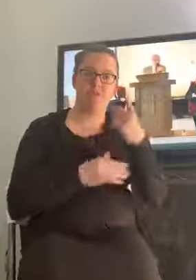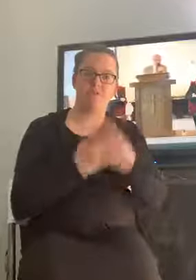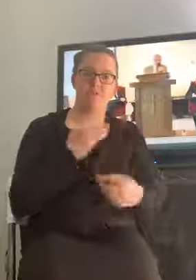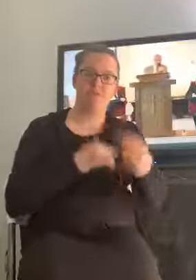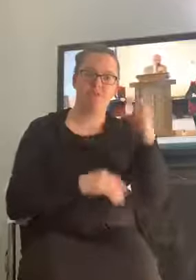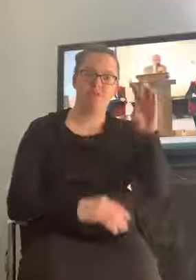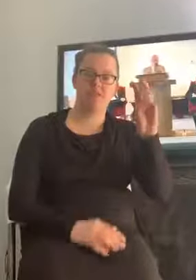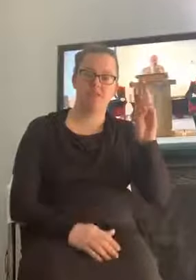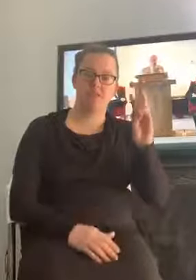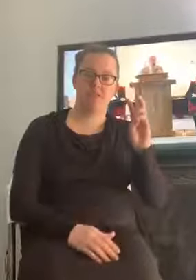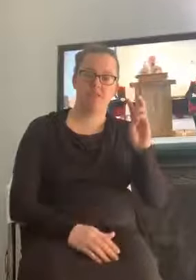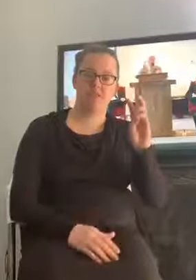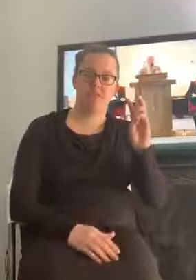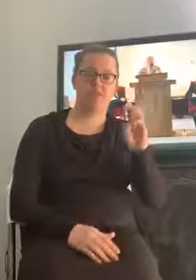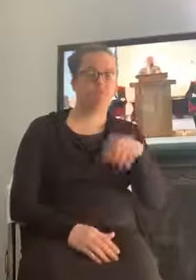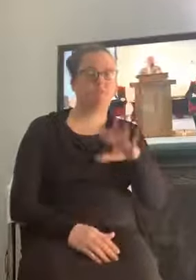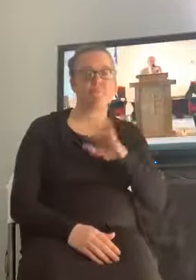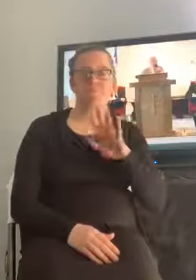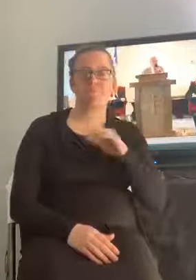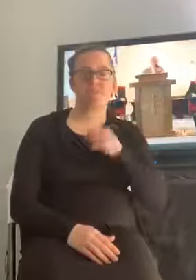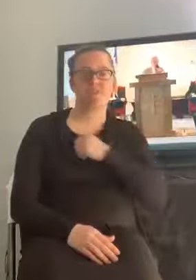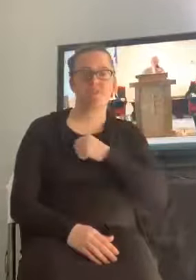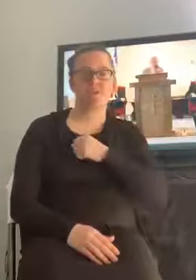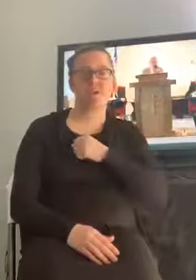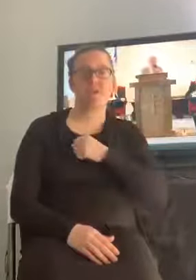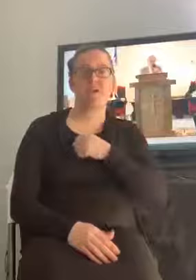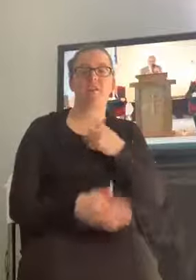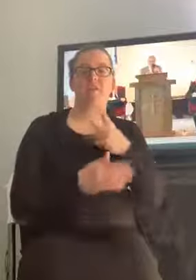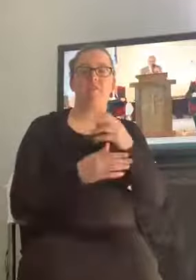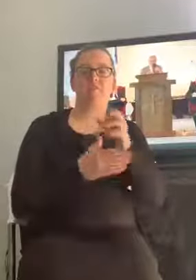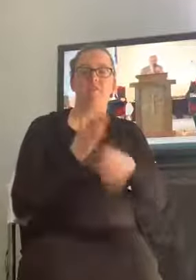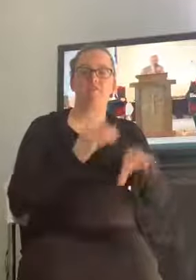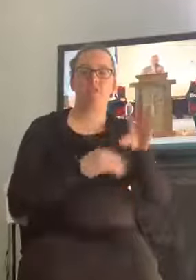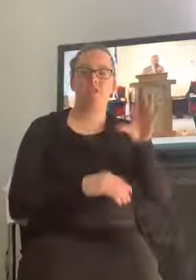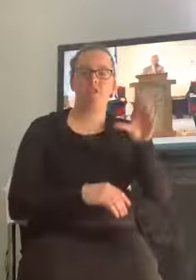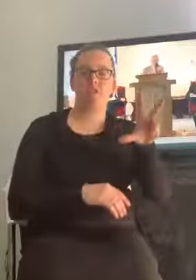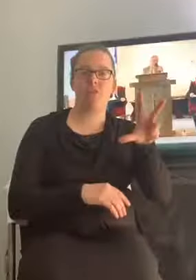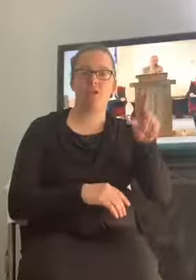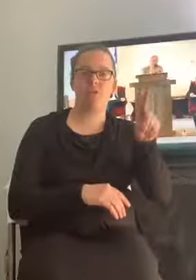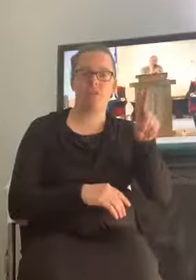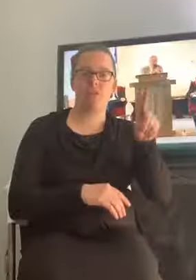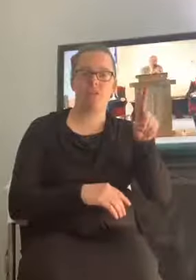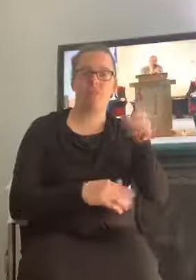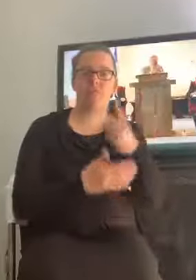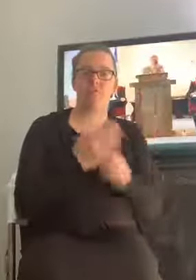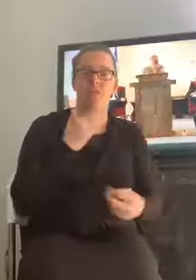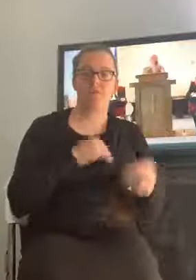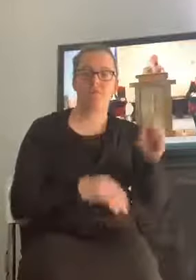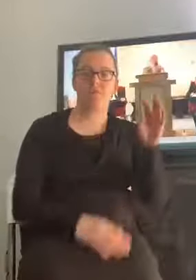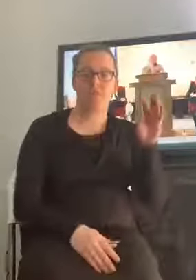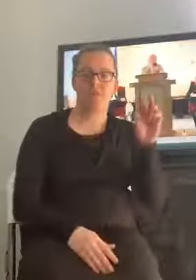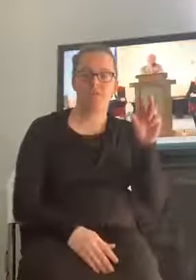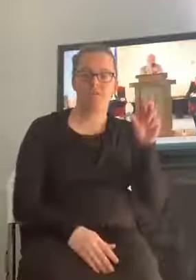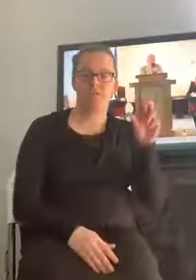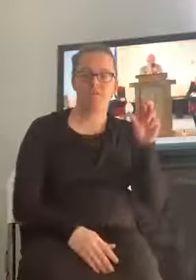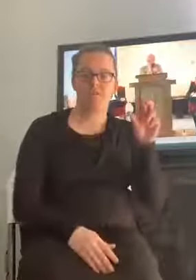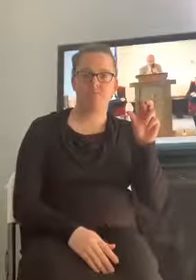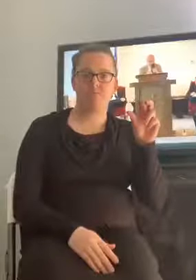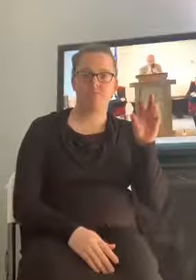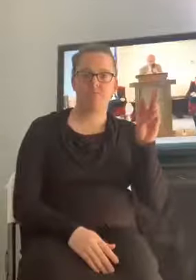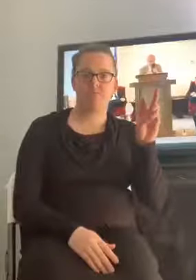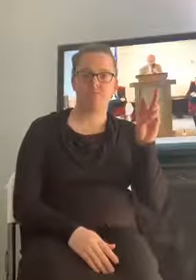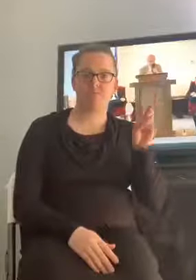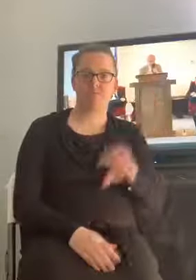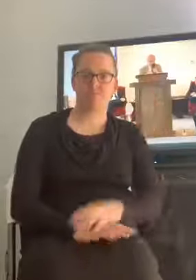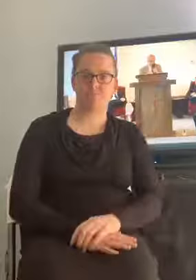Deuteronomy 31 in verse number 6. In that verse of scripture which I